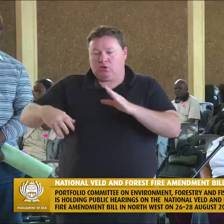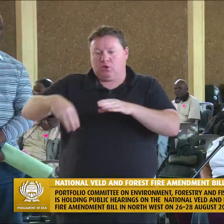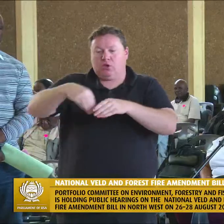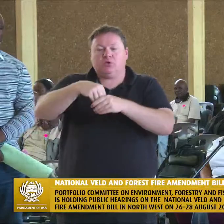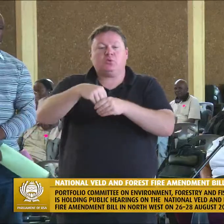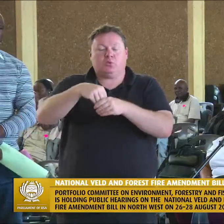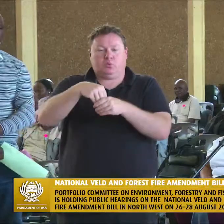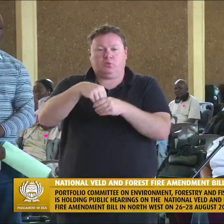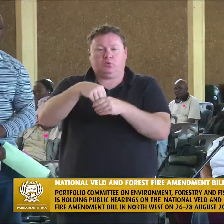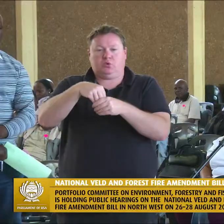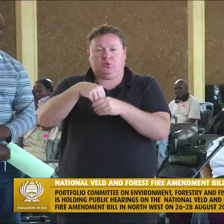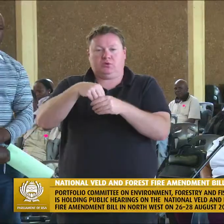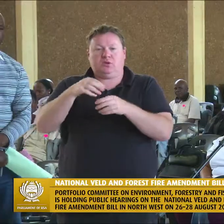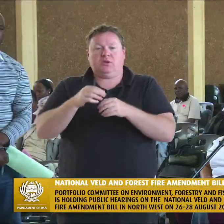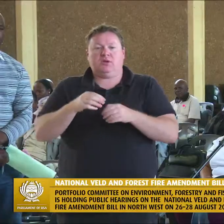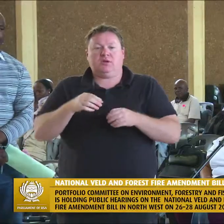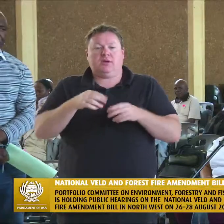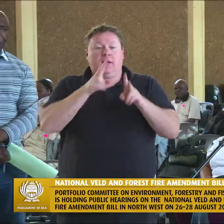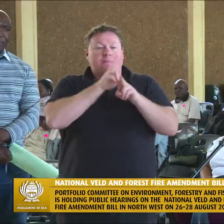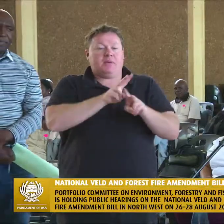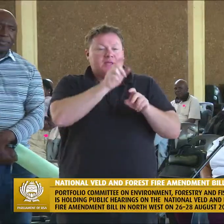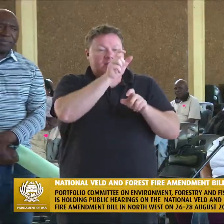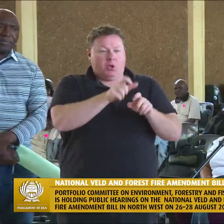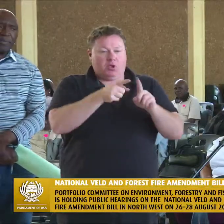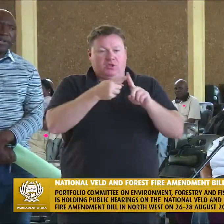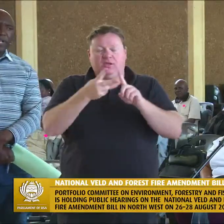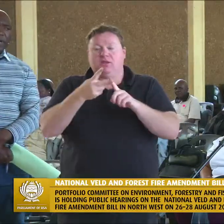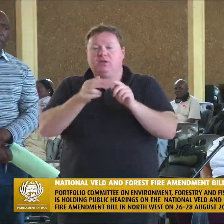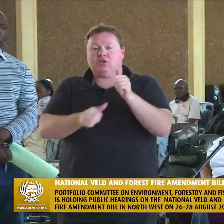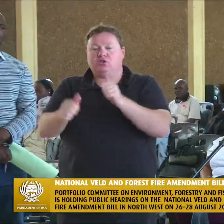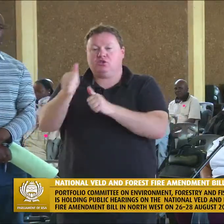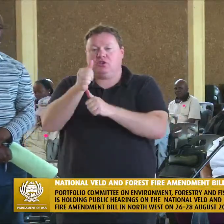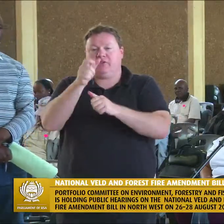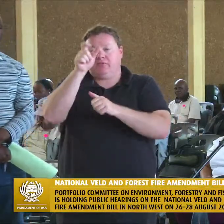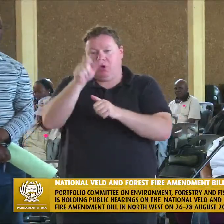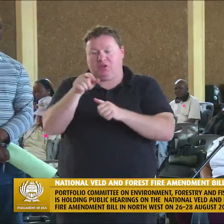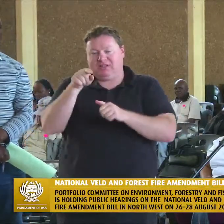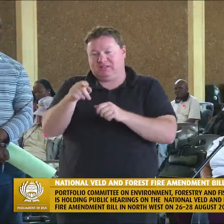officer chief fire officer and fire prevention association